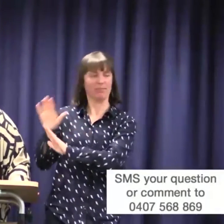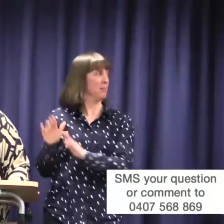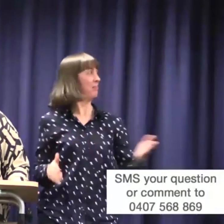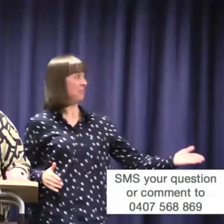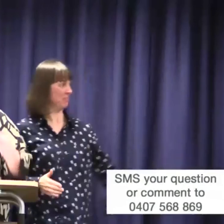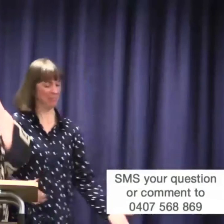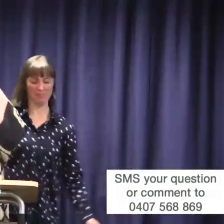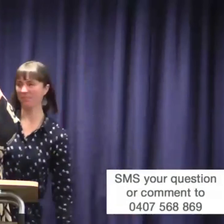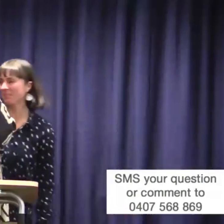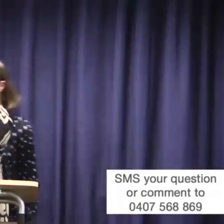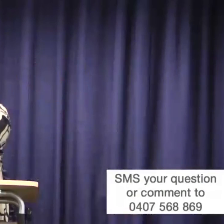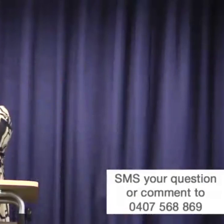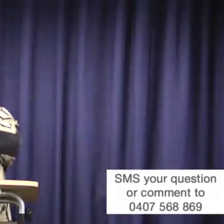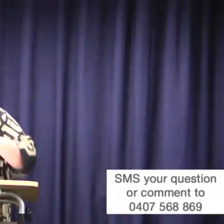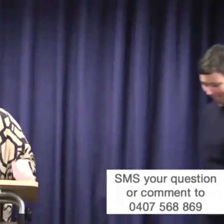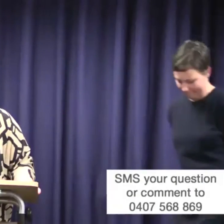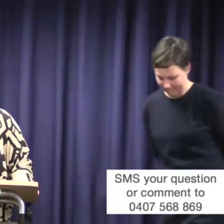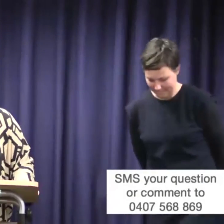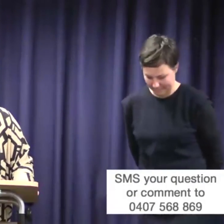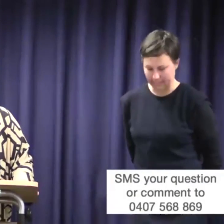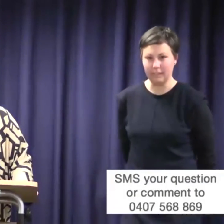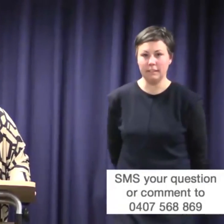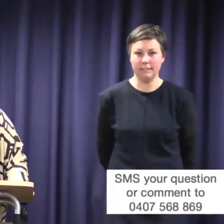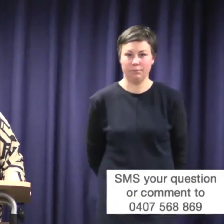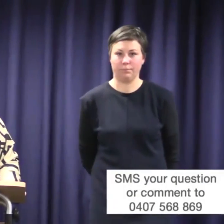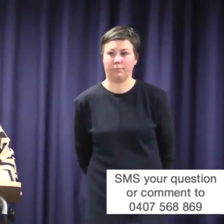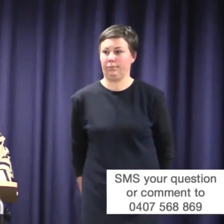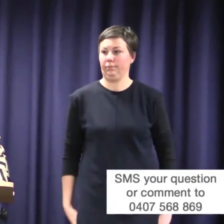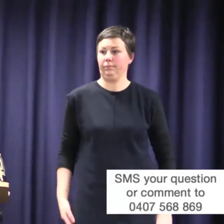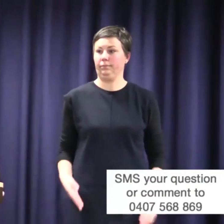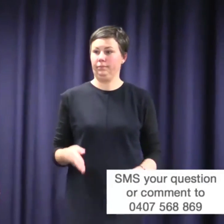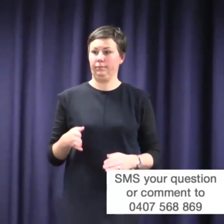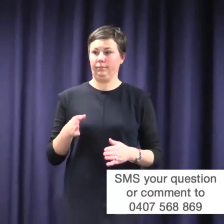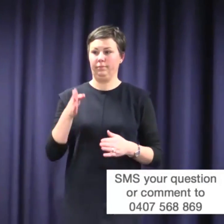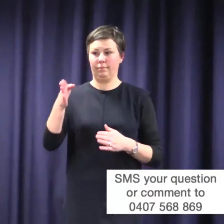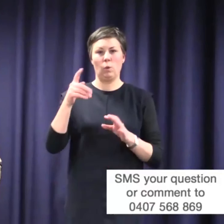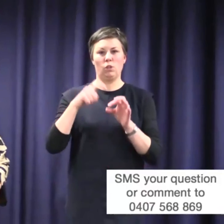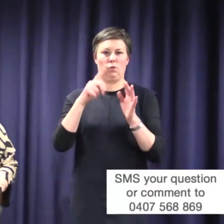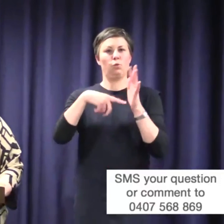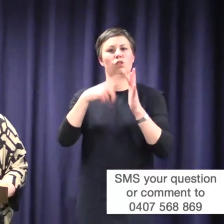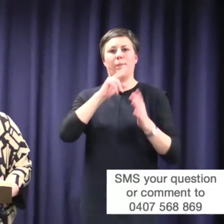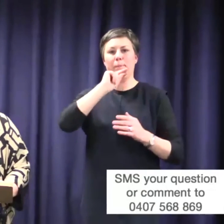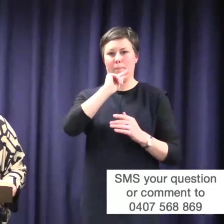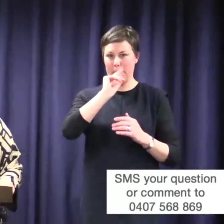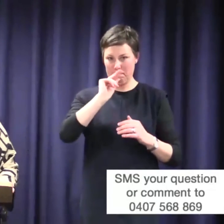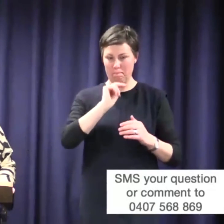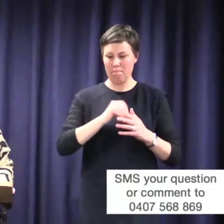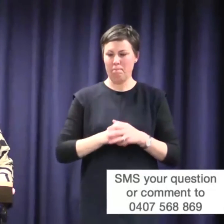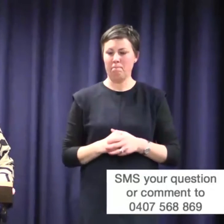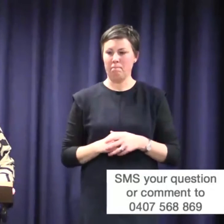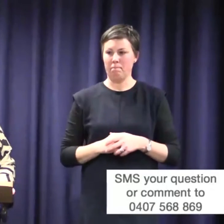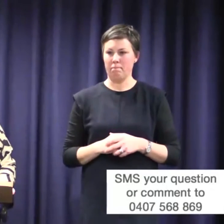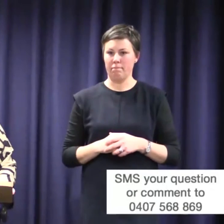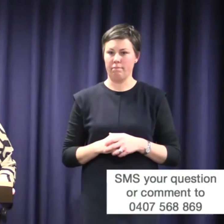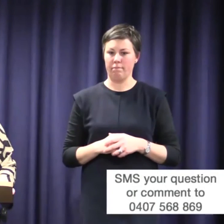live streaming, and so if you could just stay for that, that'd be great. This relates to what you've been talking about, and it just extends on it.